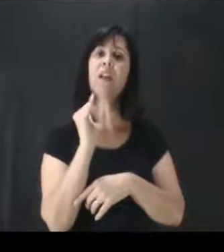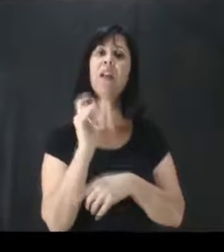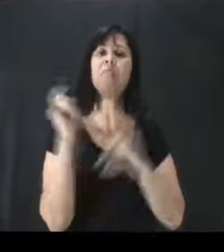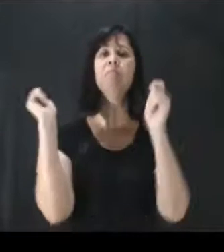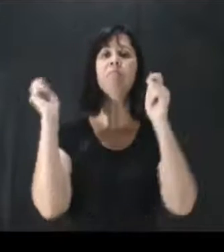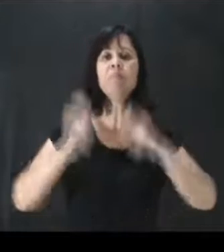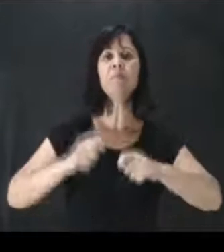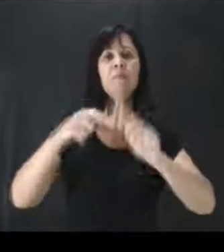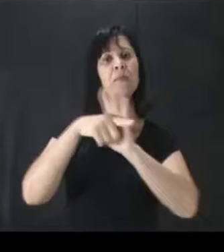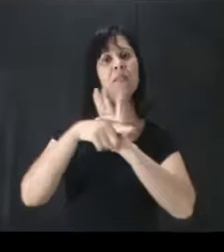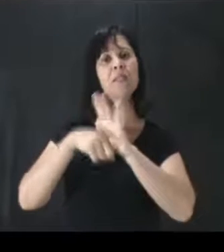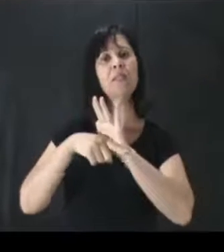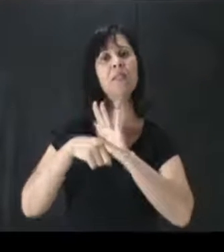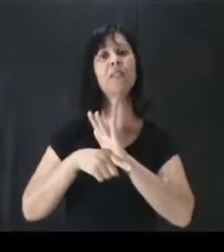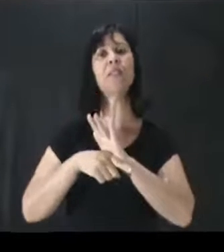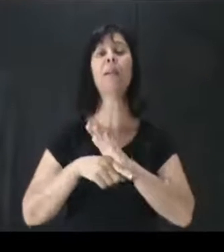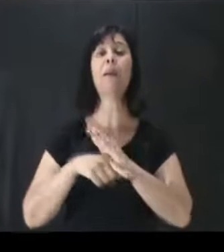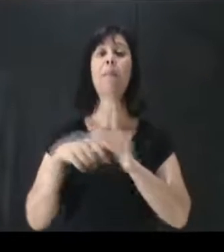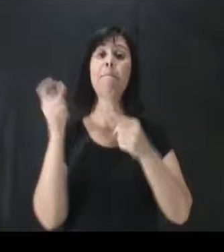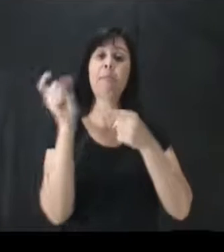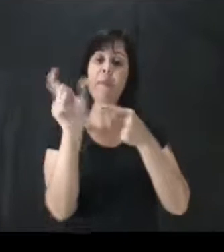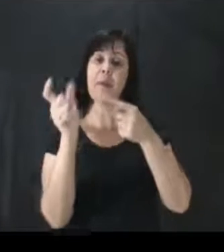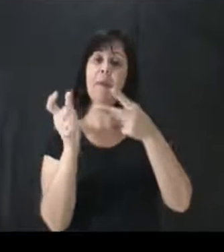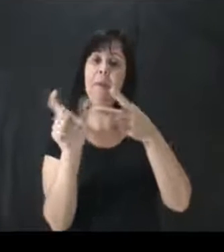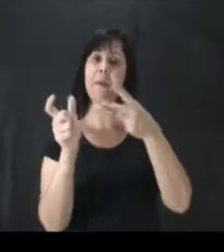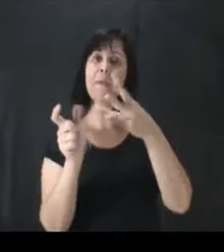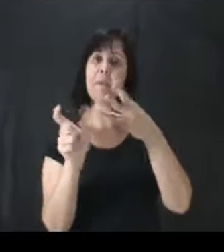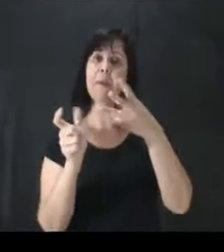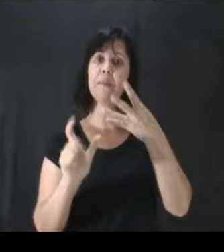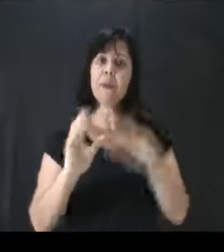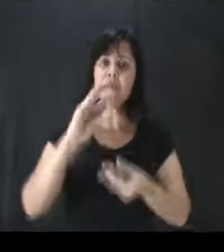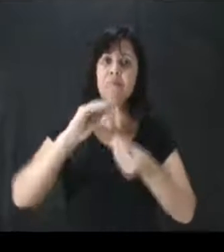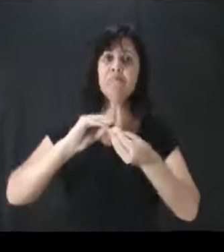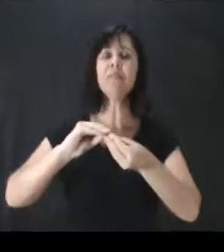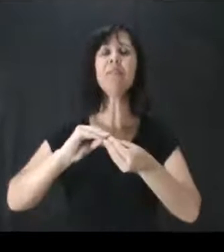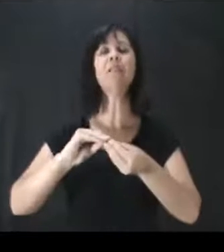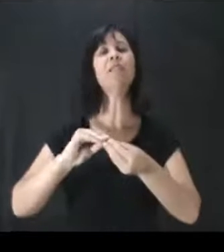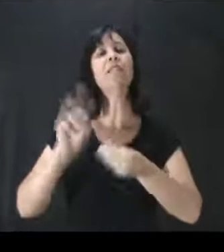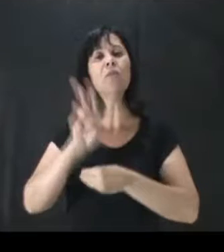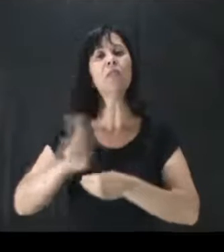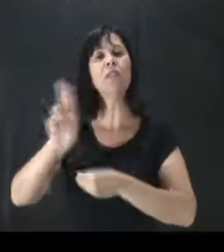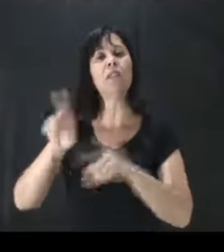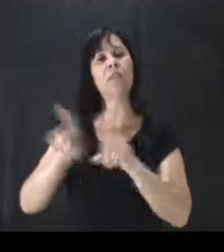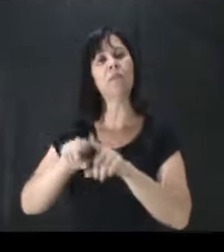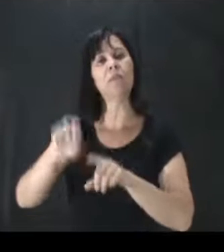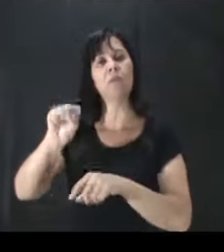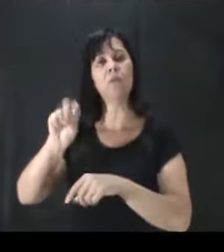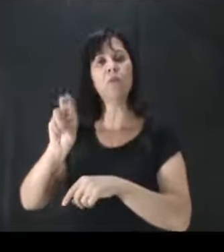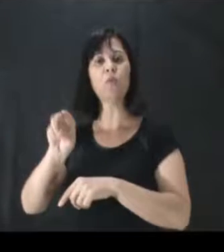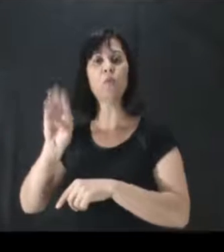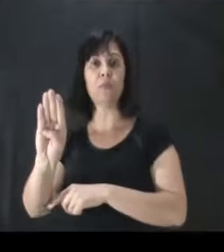allowed the establishment of 4 synthesis words, which also served